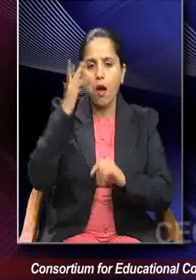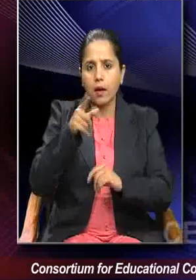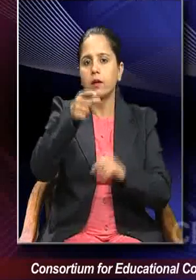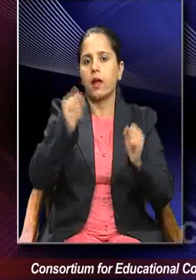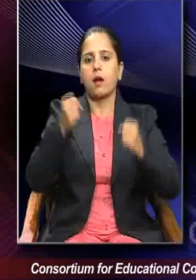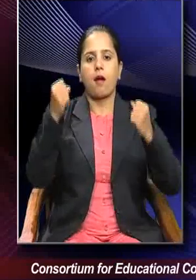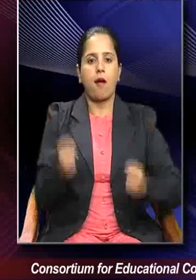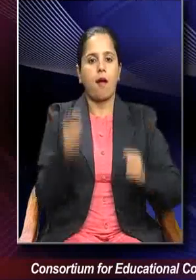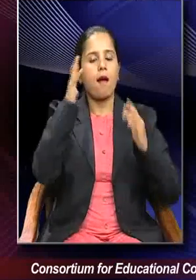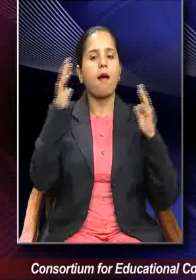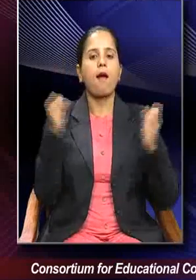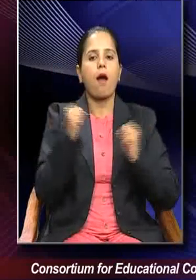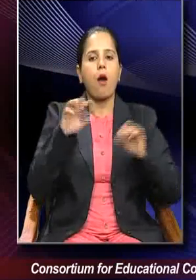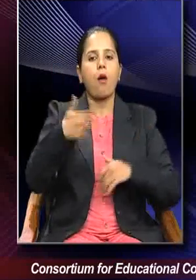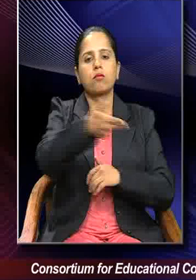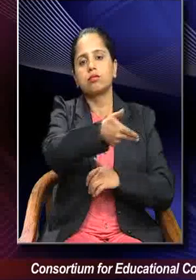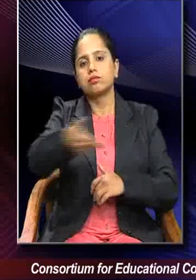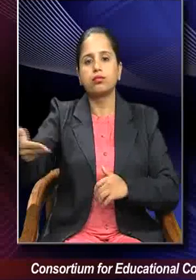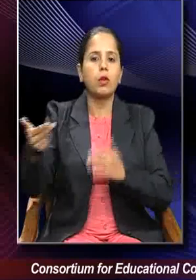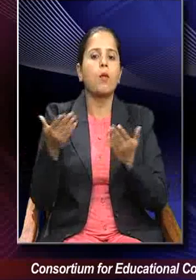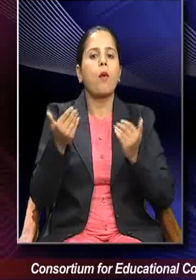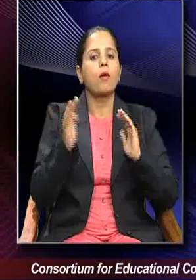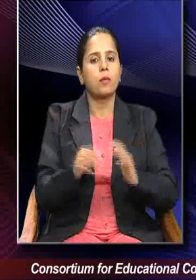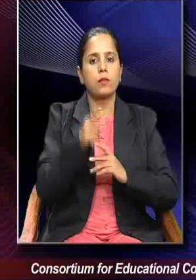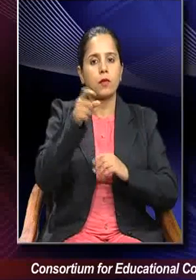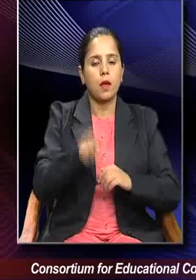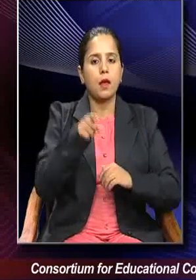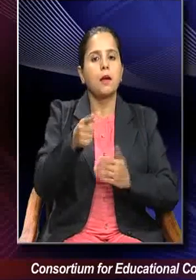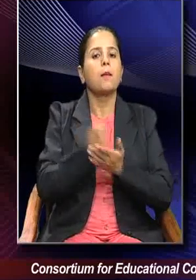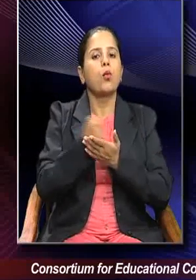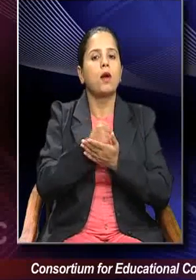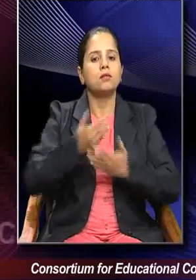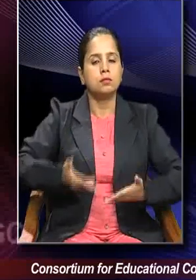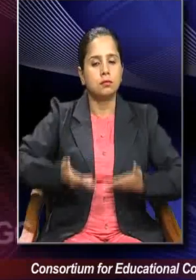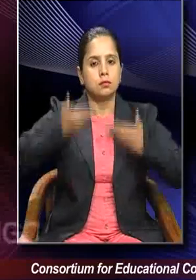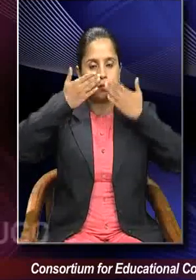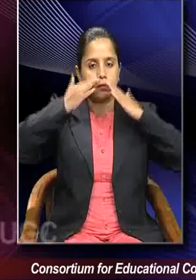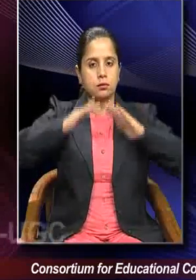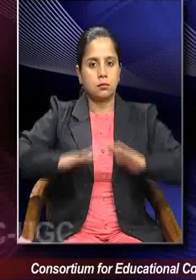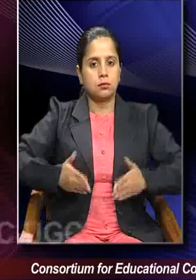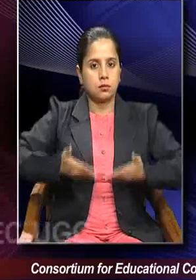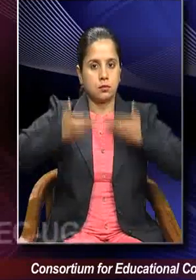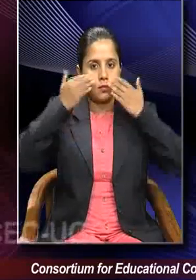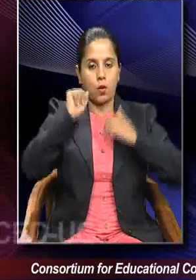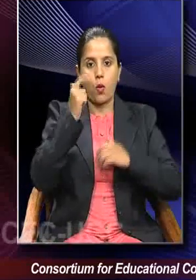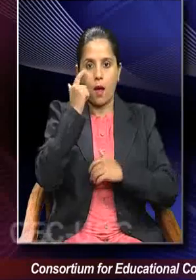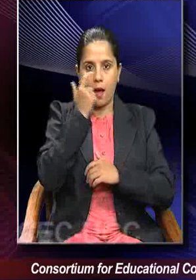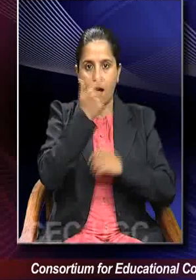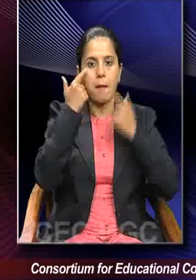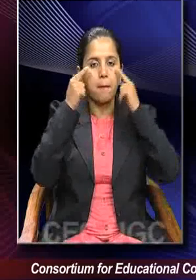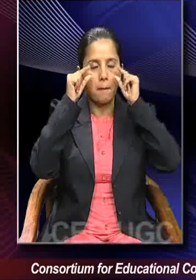comfortably sit or lie down so that you can practice deep breathing. With your eyes